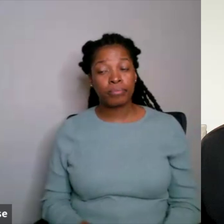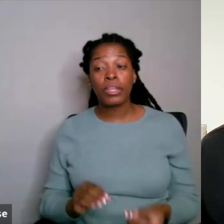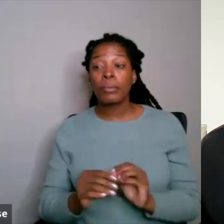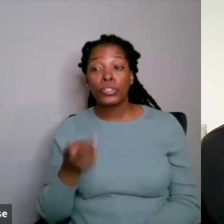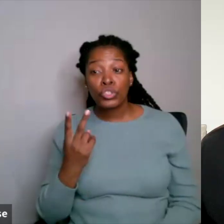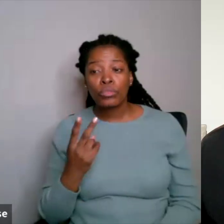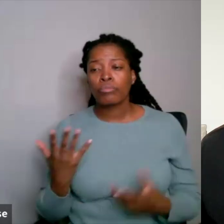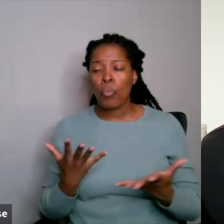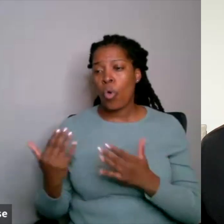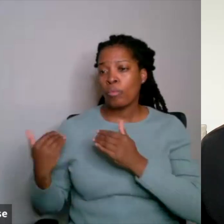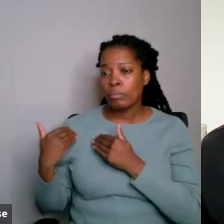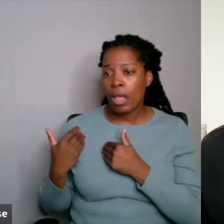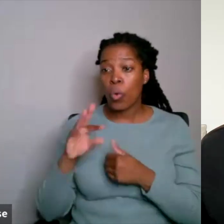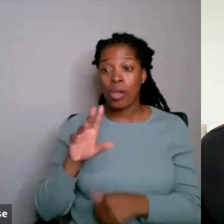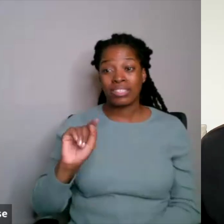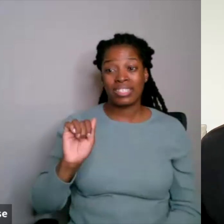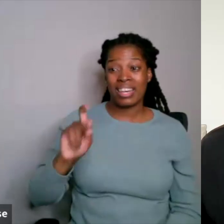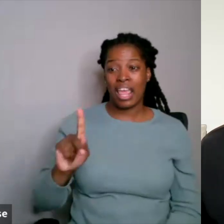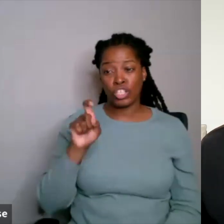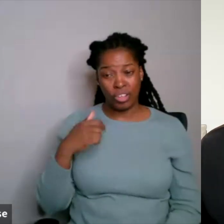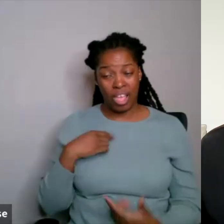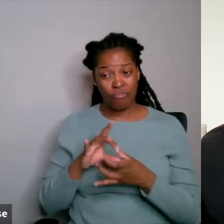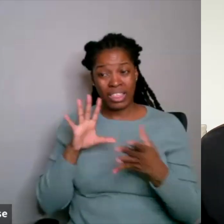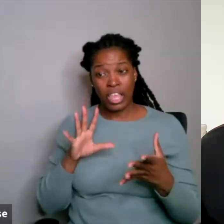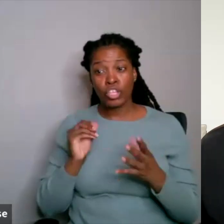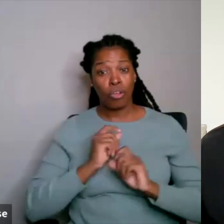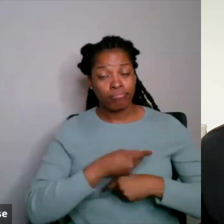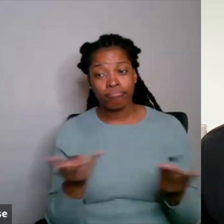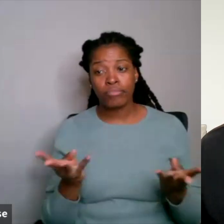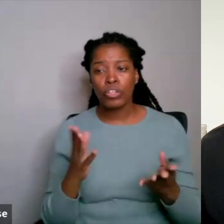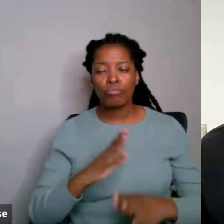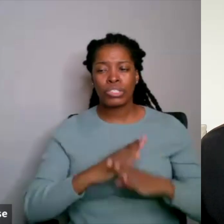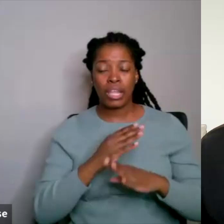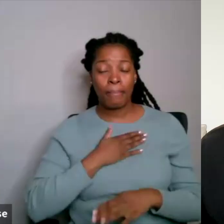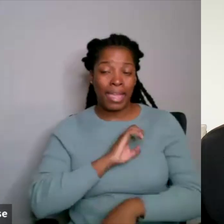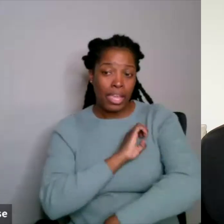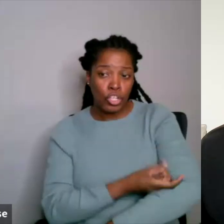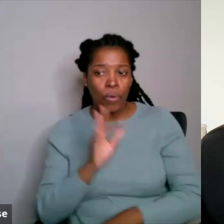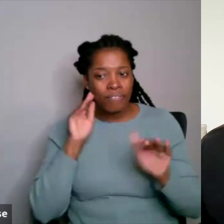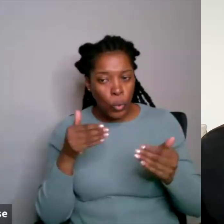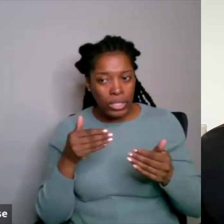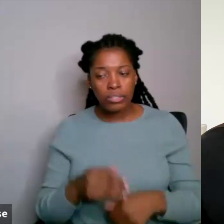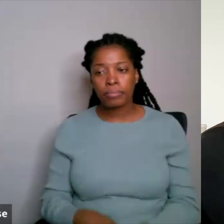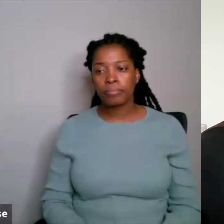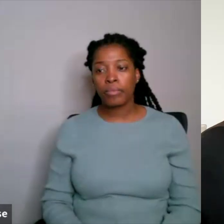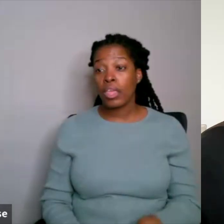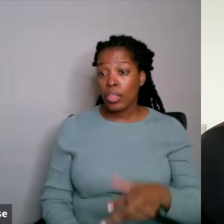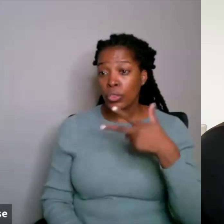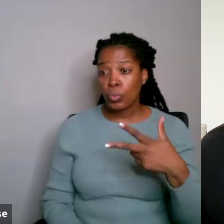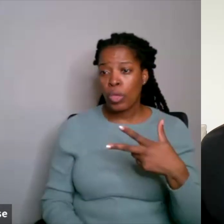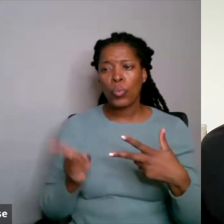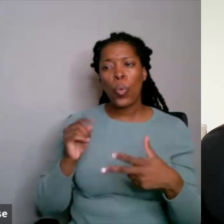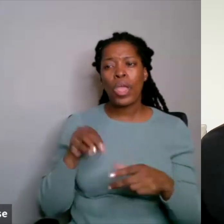protect my energy and focus? Okay. Three, where in my business do I need stronger